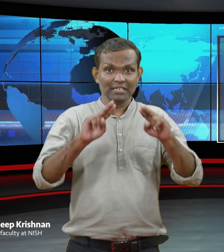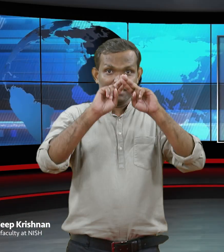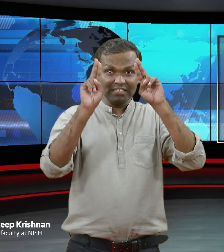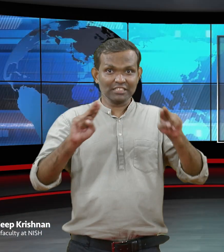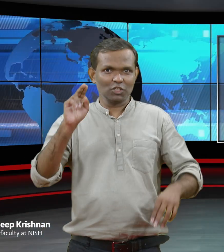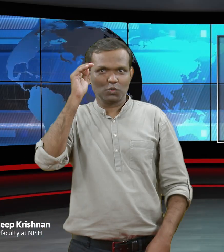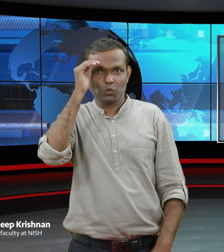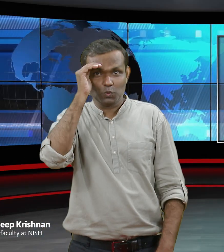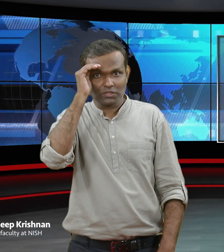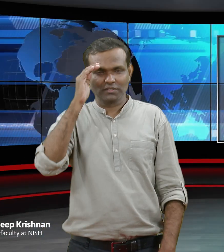Over to international news.